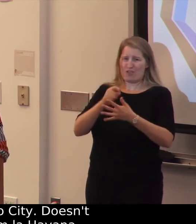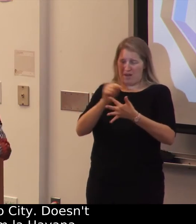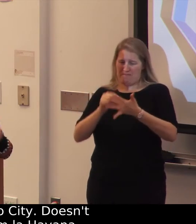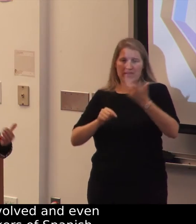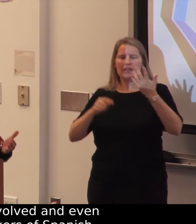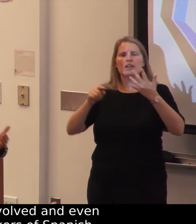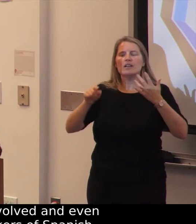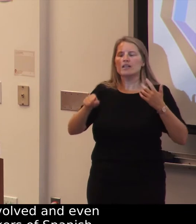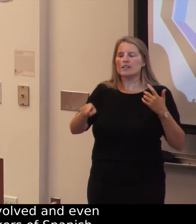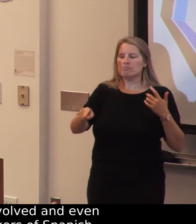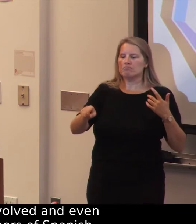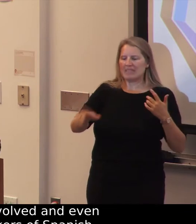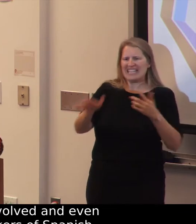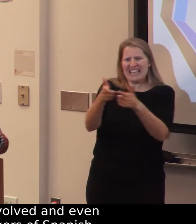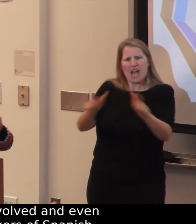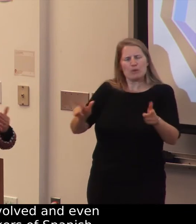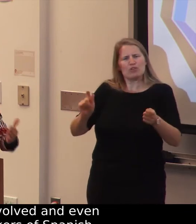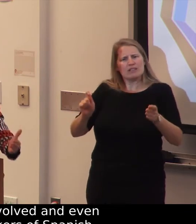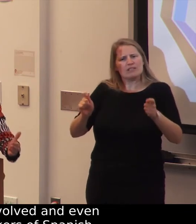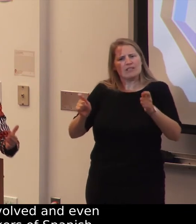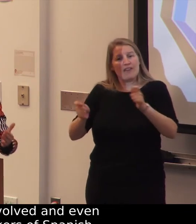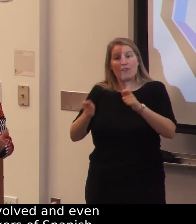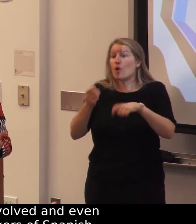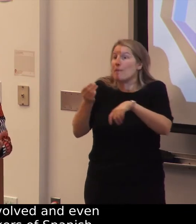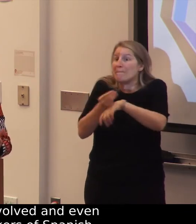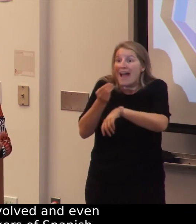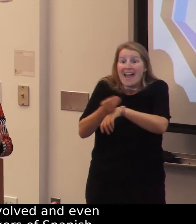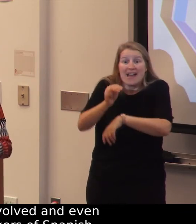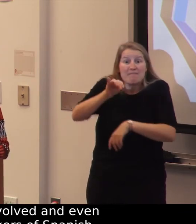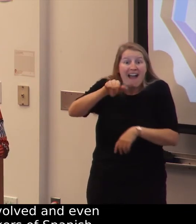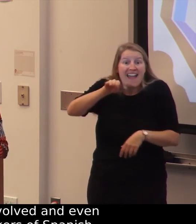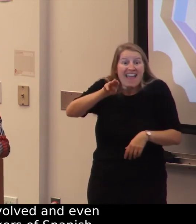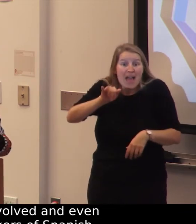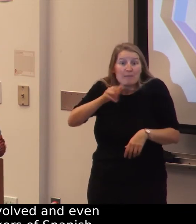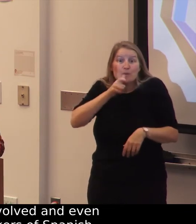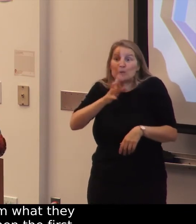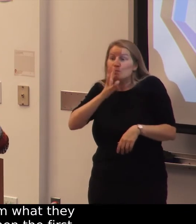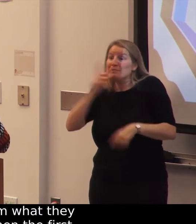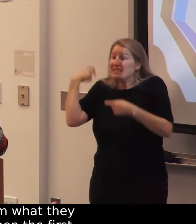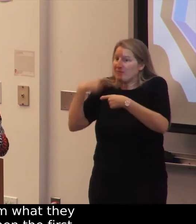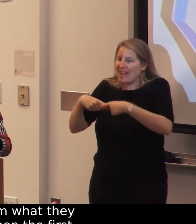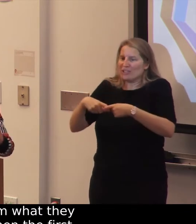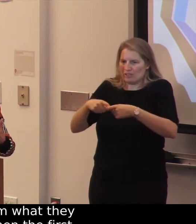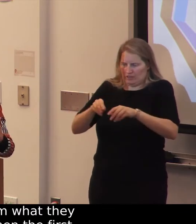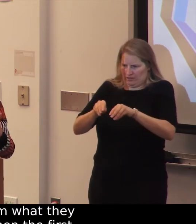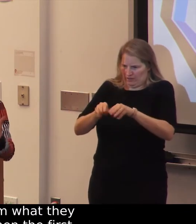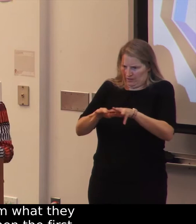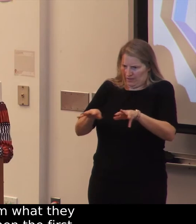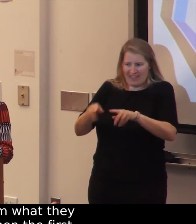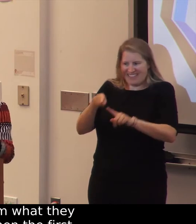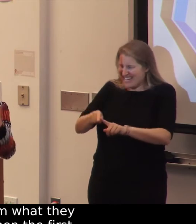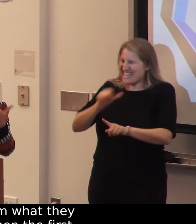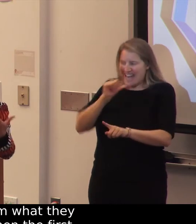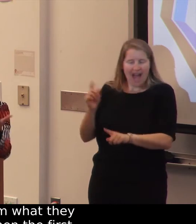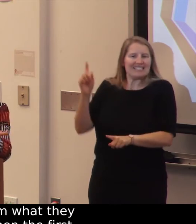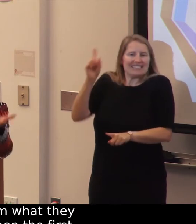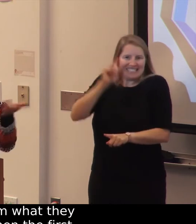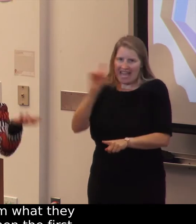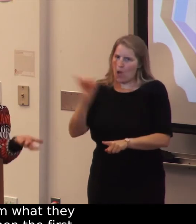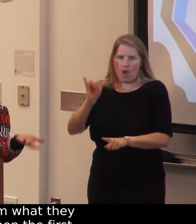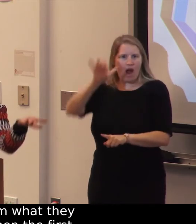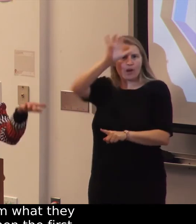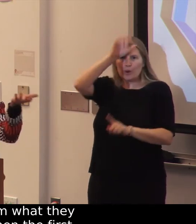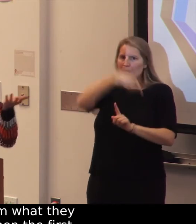right? Okay? That language has evolved. And even Miami speakers of Spanish have now drifted away from what